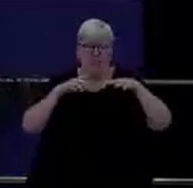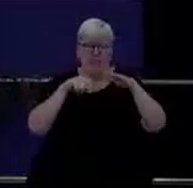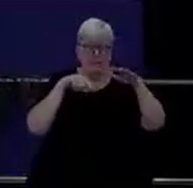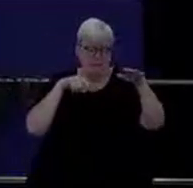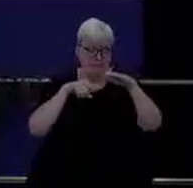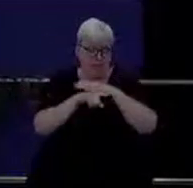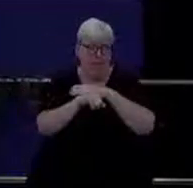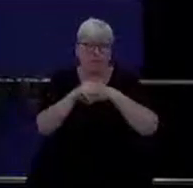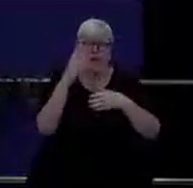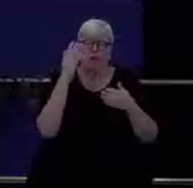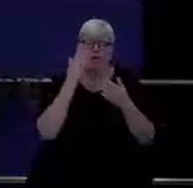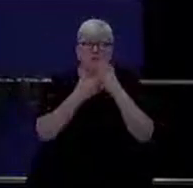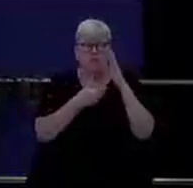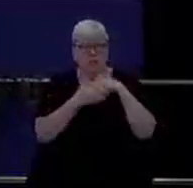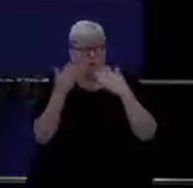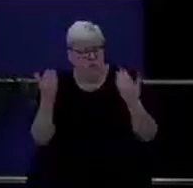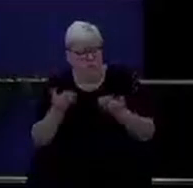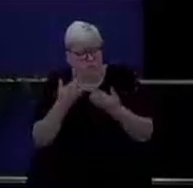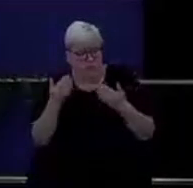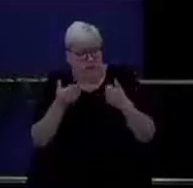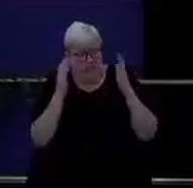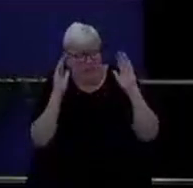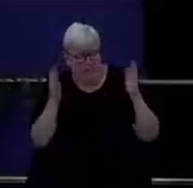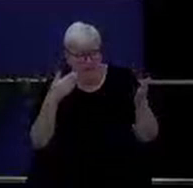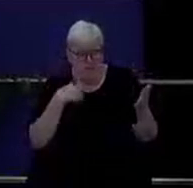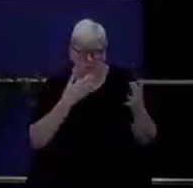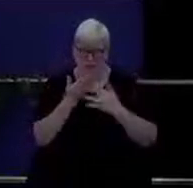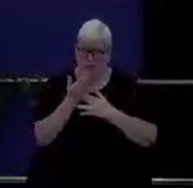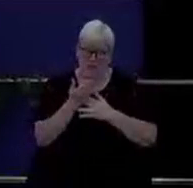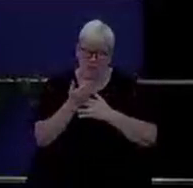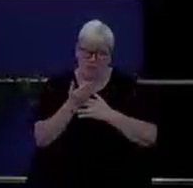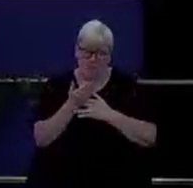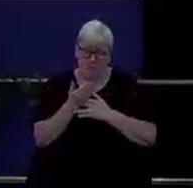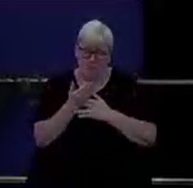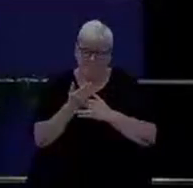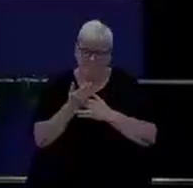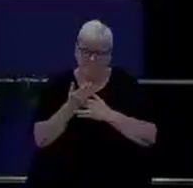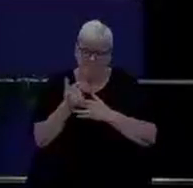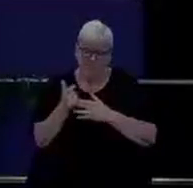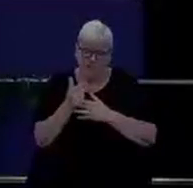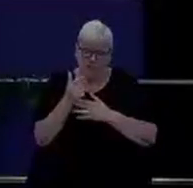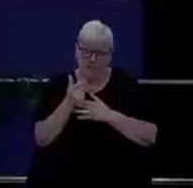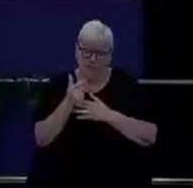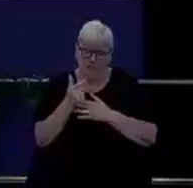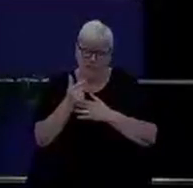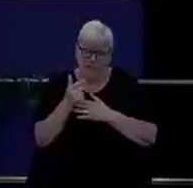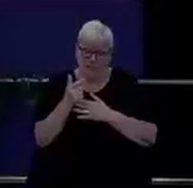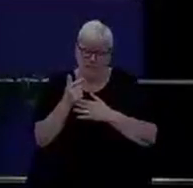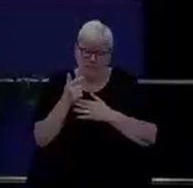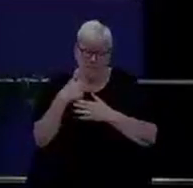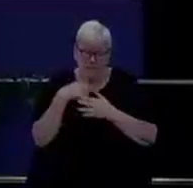This spider's clearly heading somewhere, but I know I'll have to interrupt her journey in case, in doing other things, I forget she's